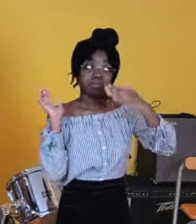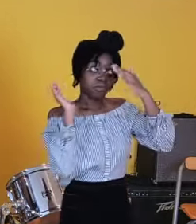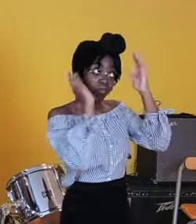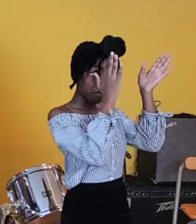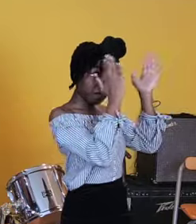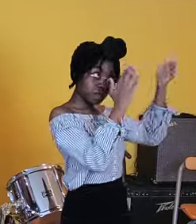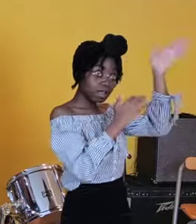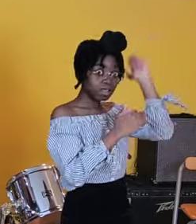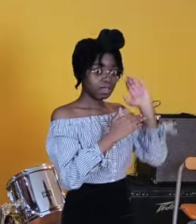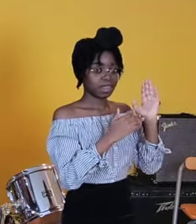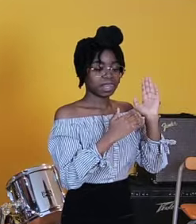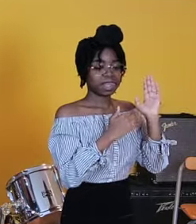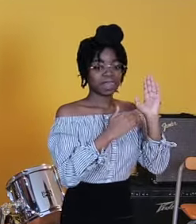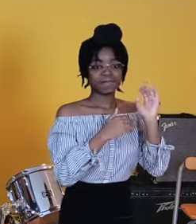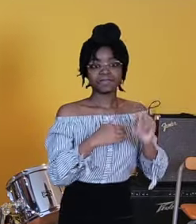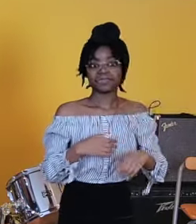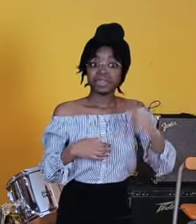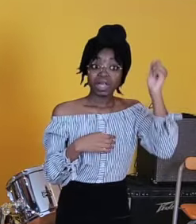so